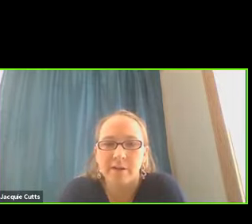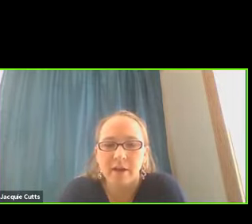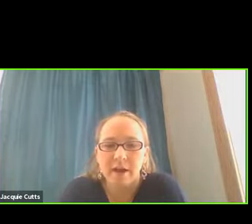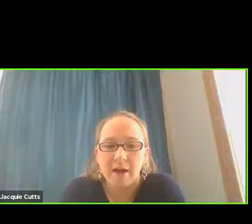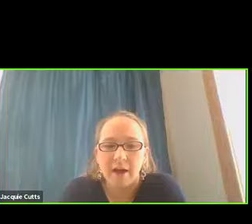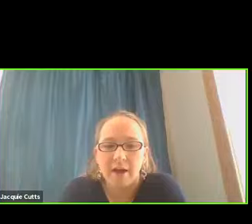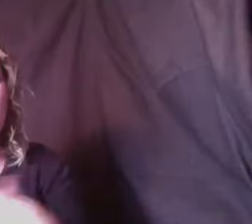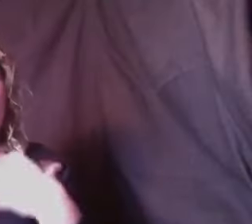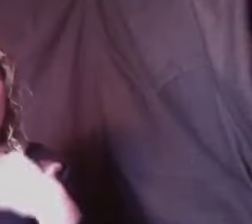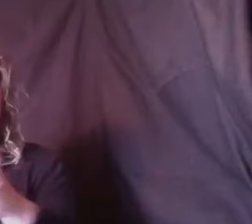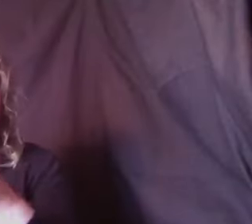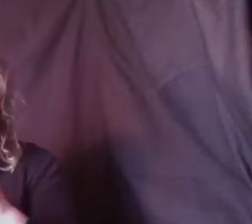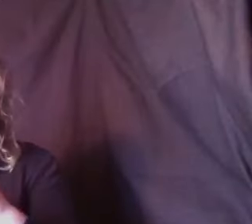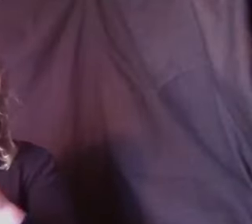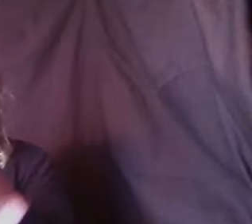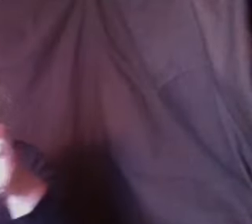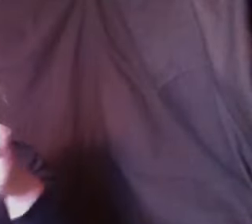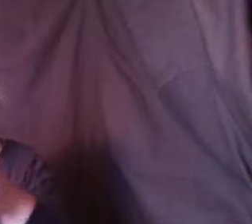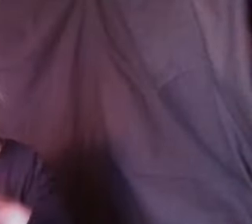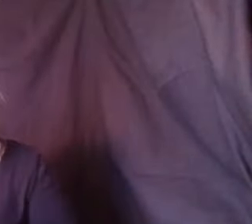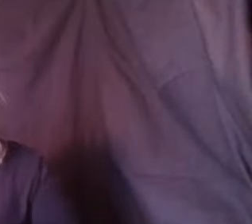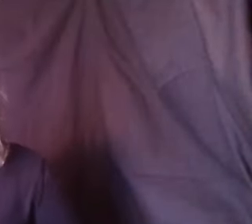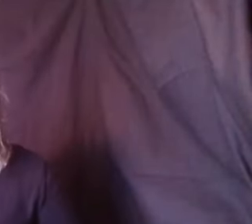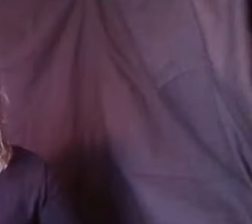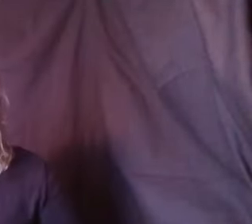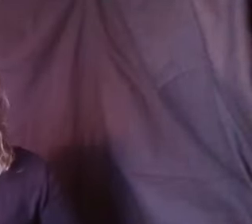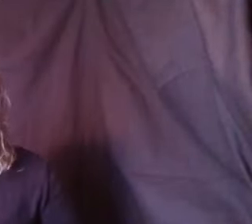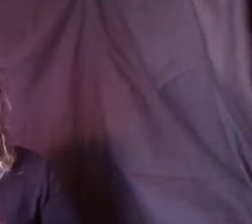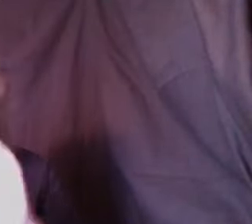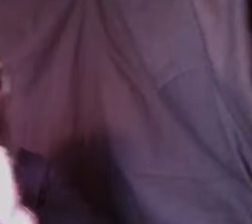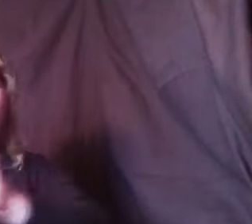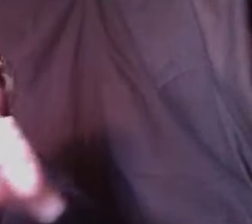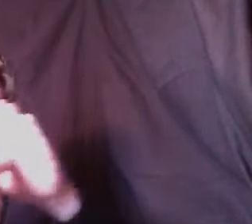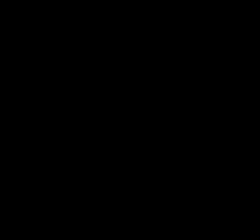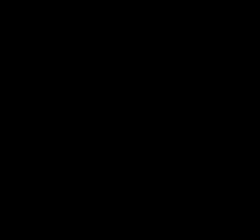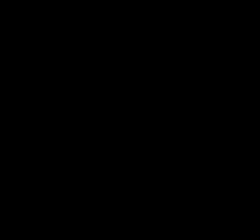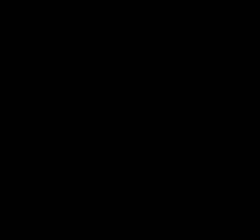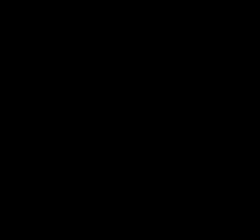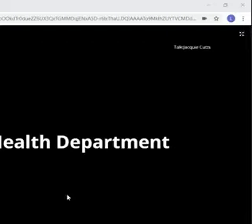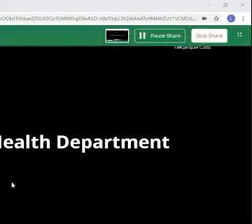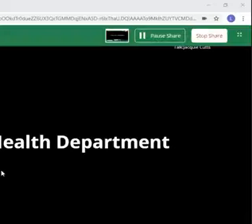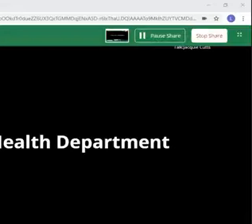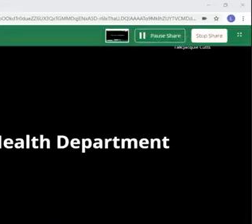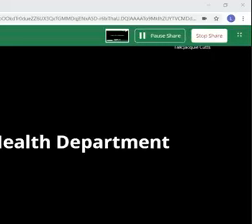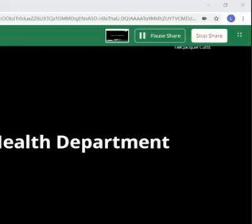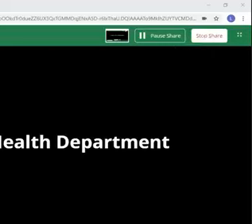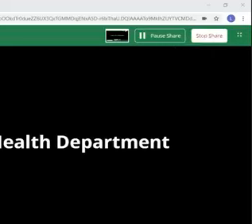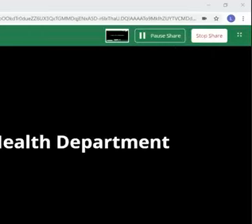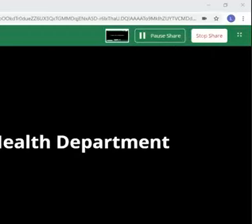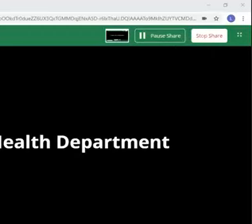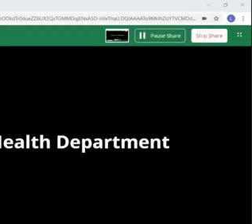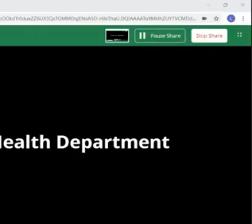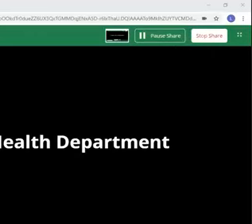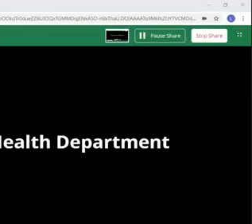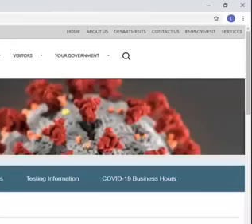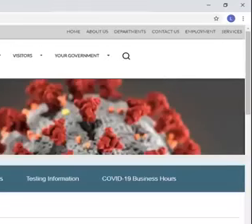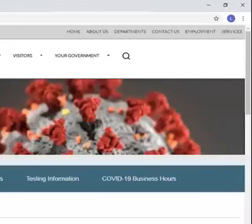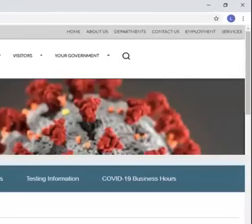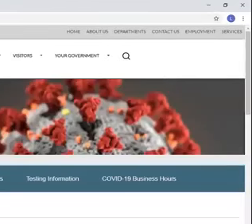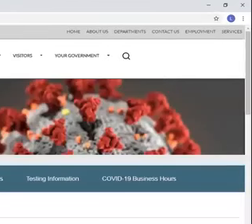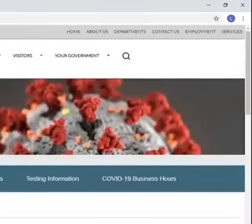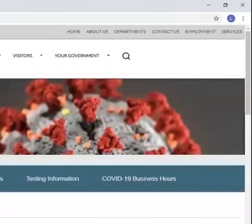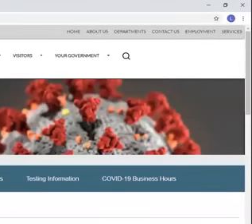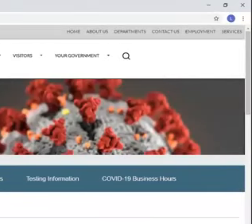Department. I'm going to share my screen and try to give a high-level overview of